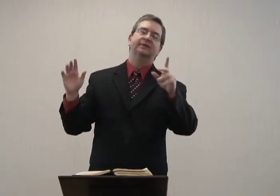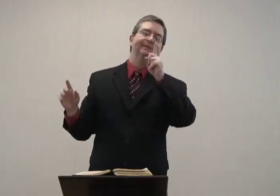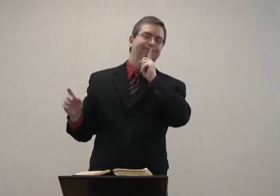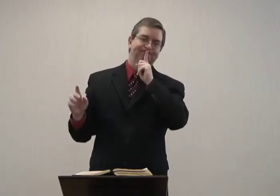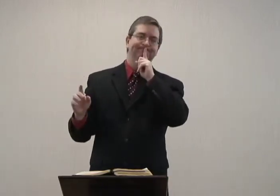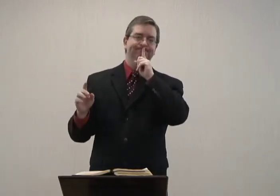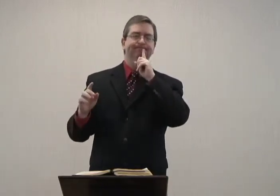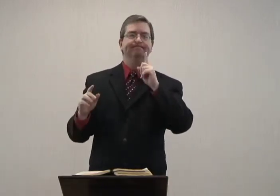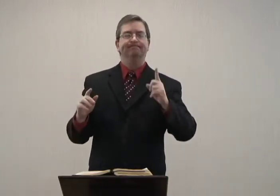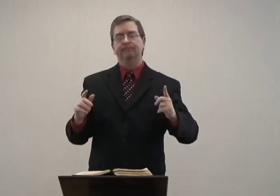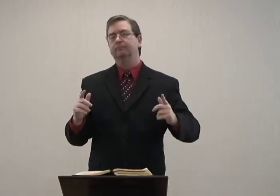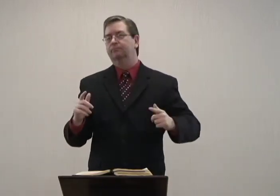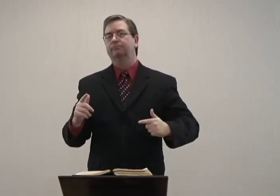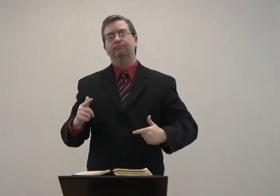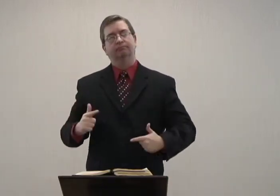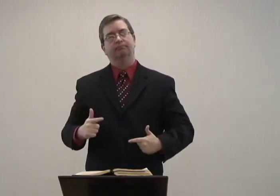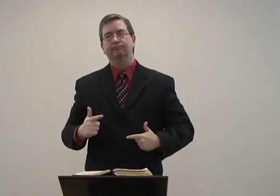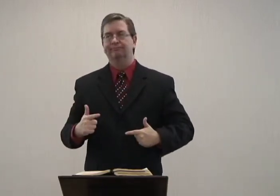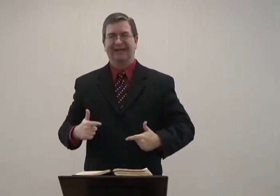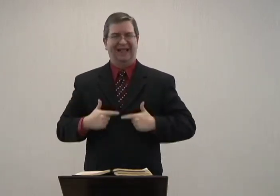And I know you can't do that.